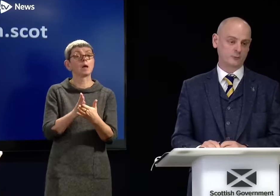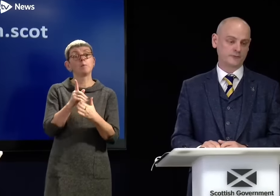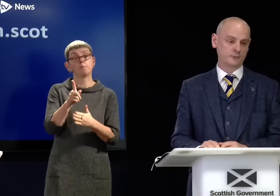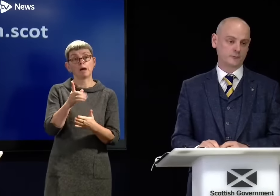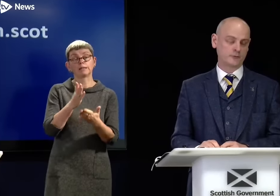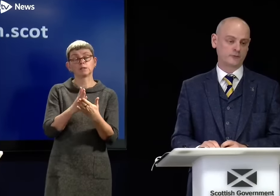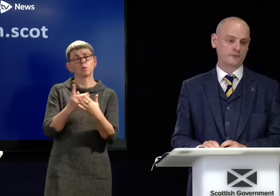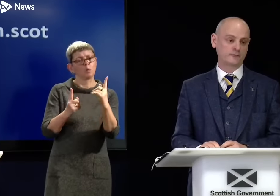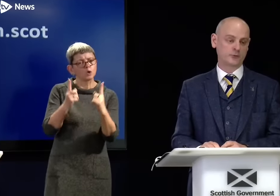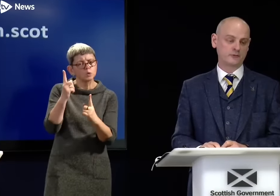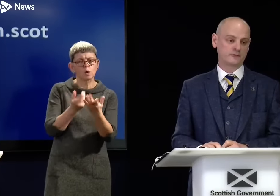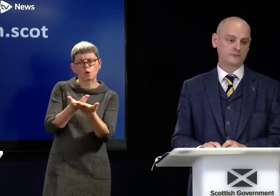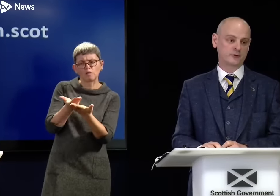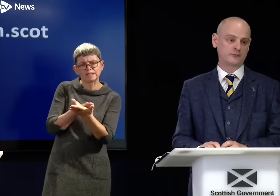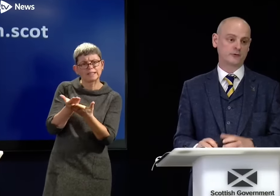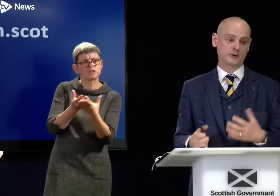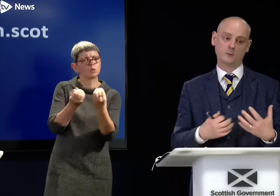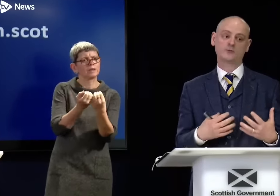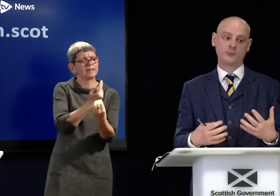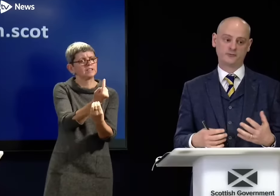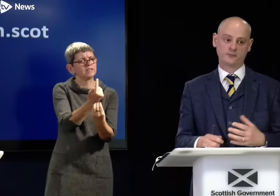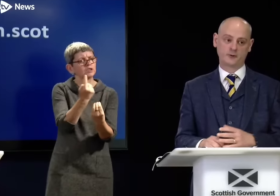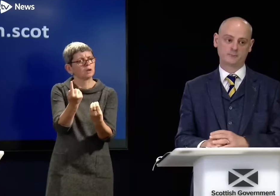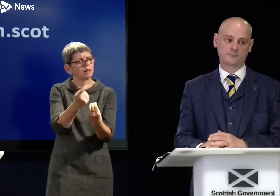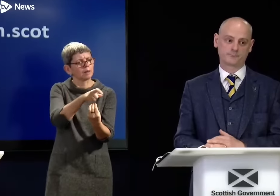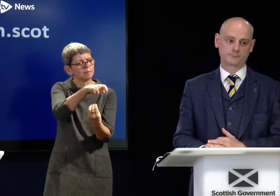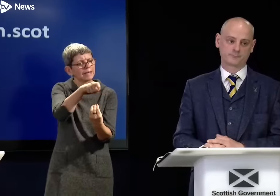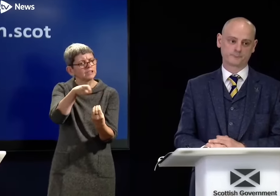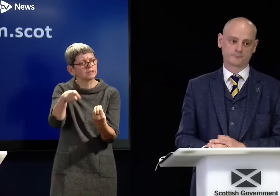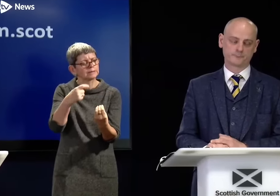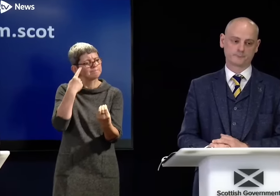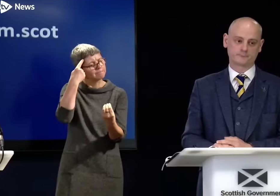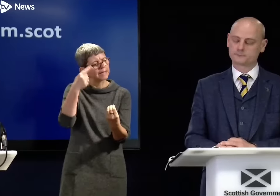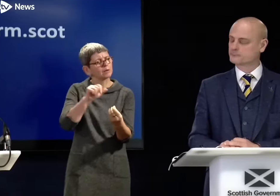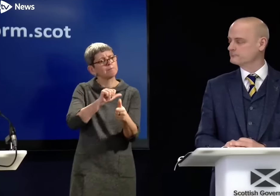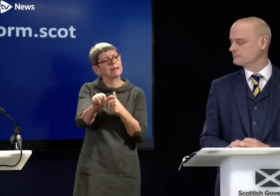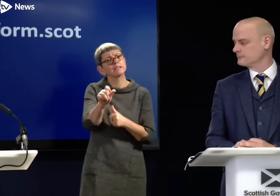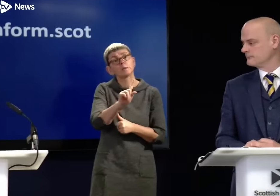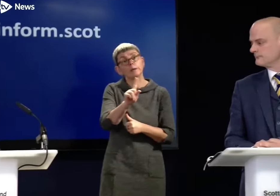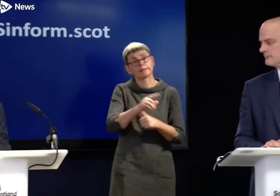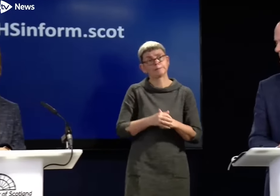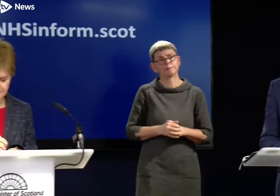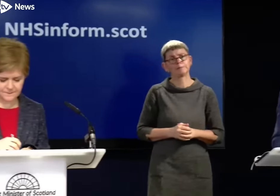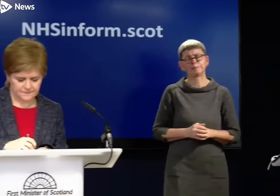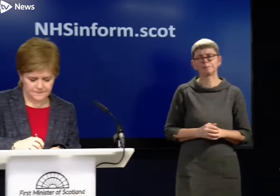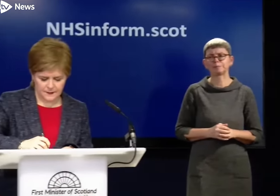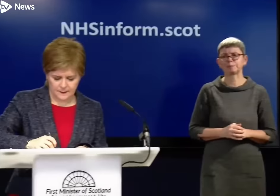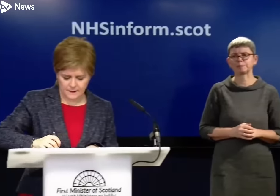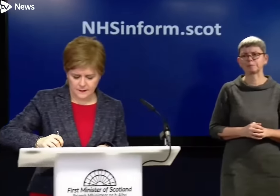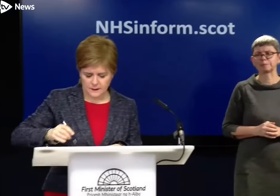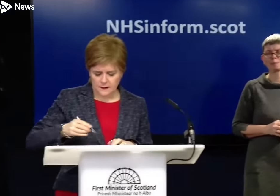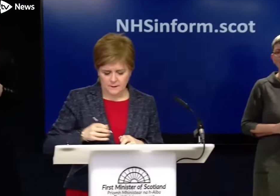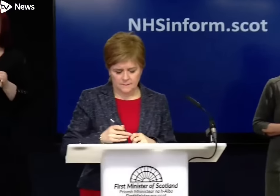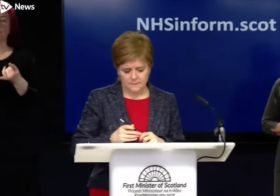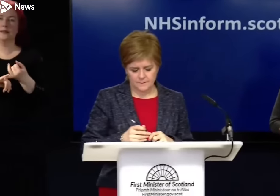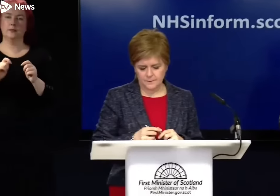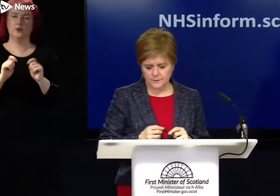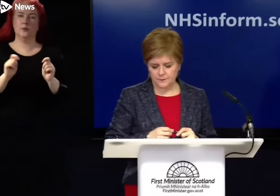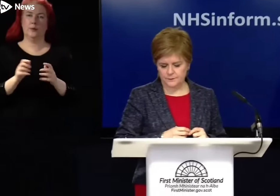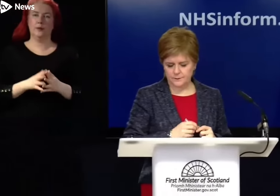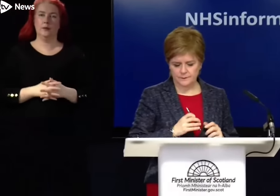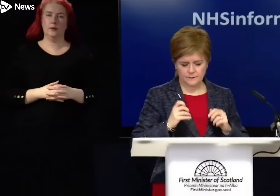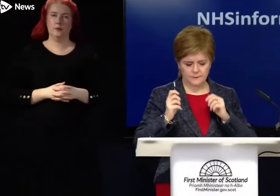conversations one-to-one with individual patients and families to look at what's best for them. Helen Puttuk from The Times. Thank you very much.